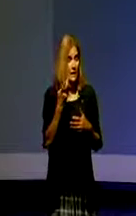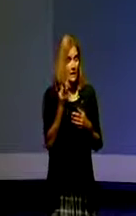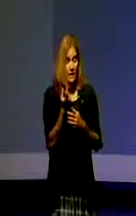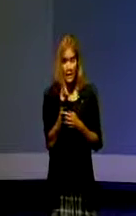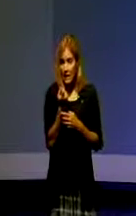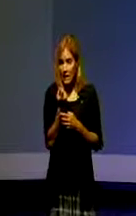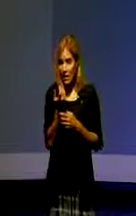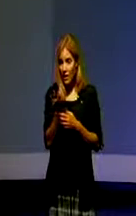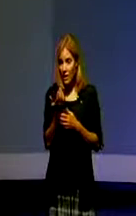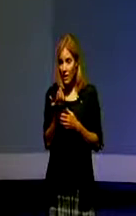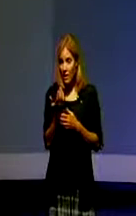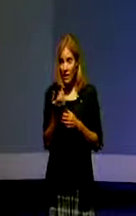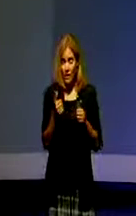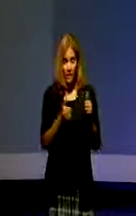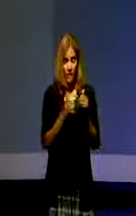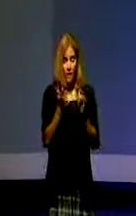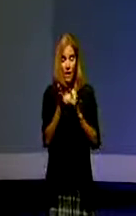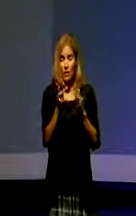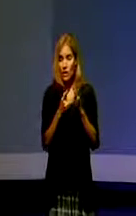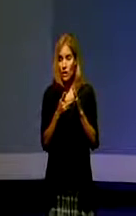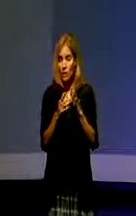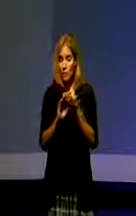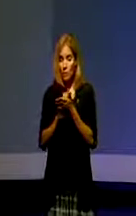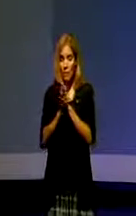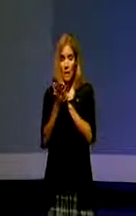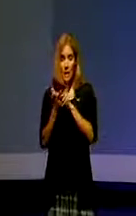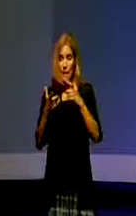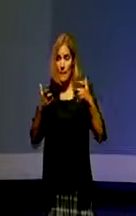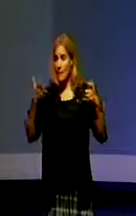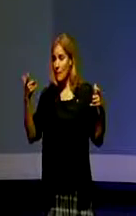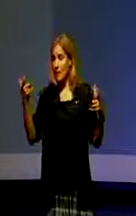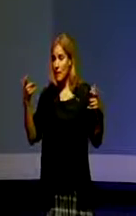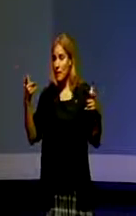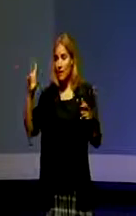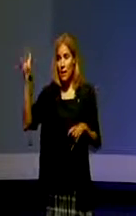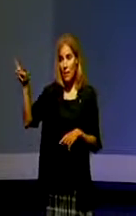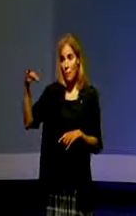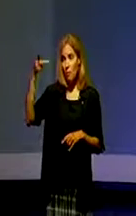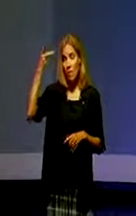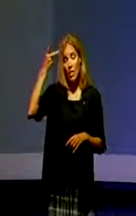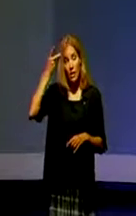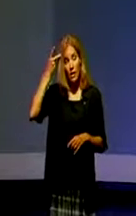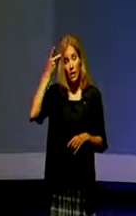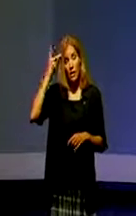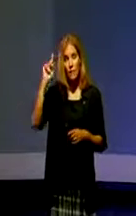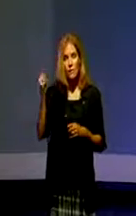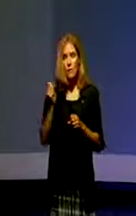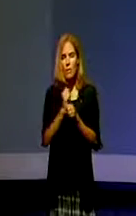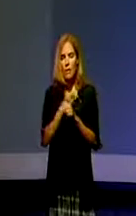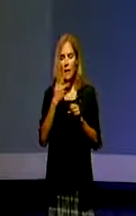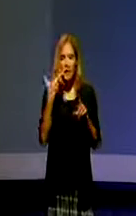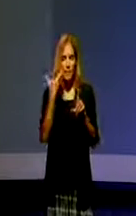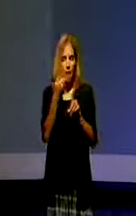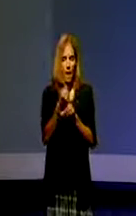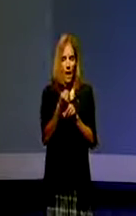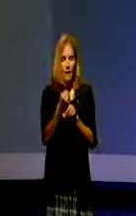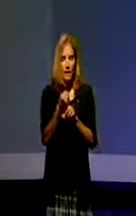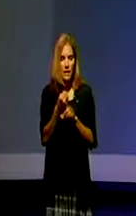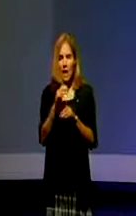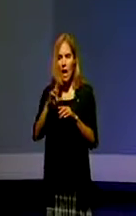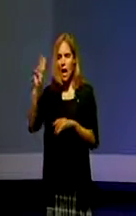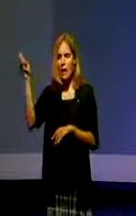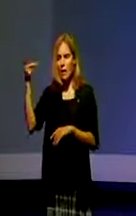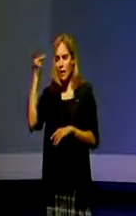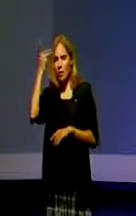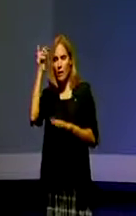little thing of following Jesus grow into something big, something political, something that would make an impact on the